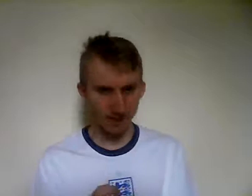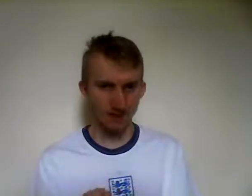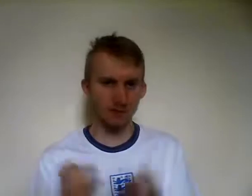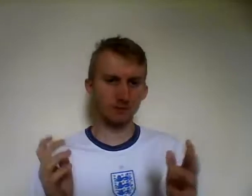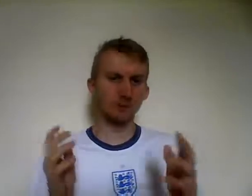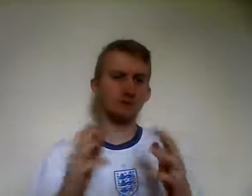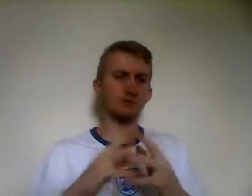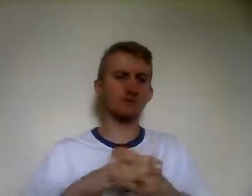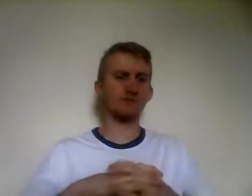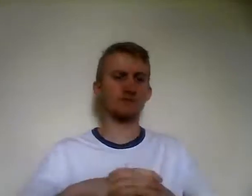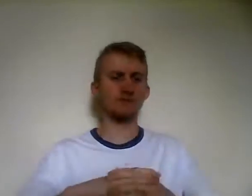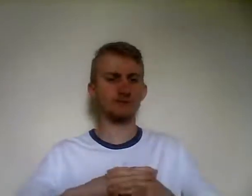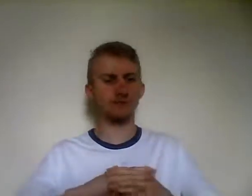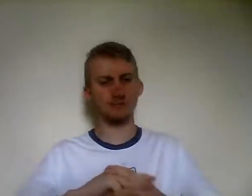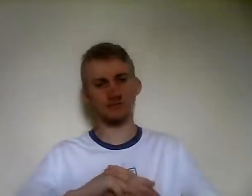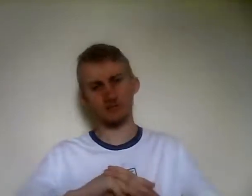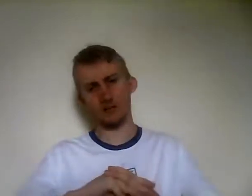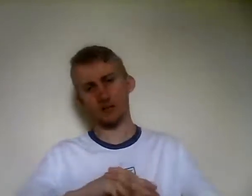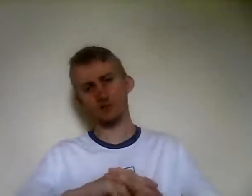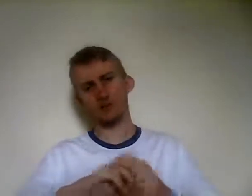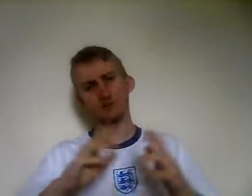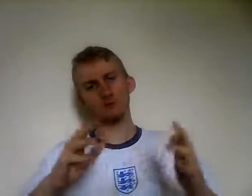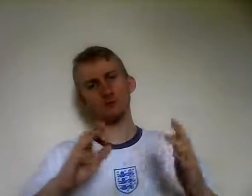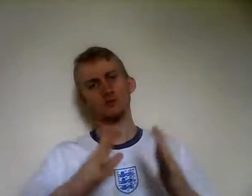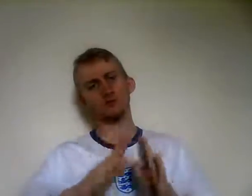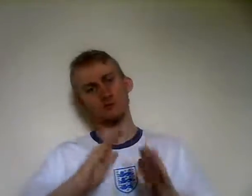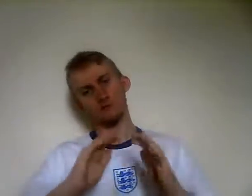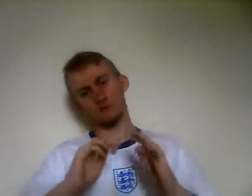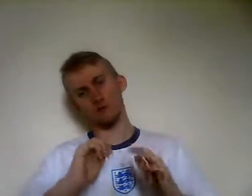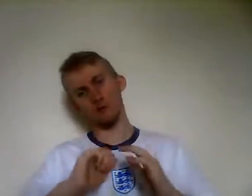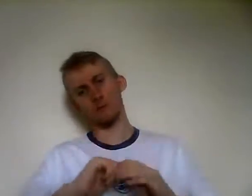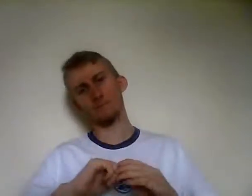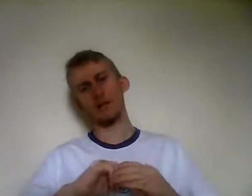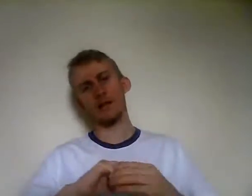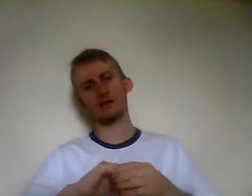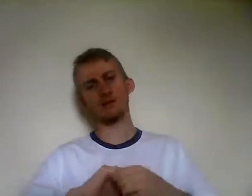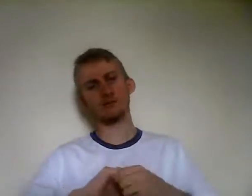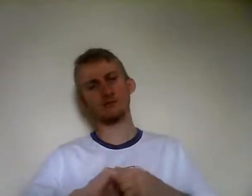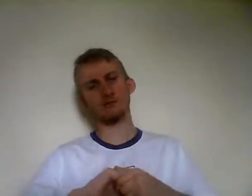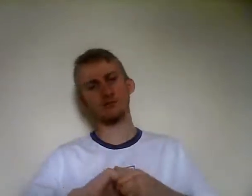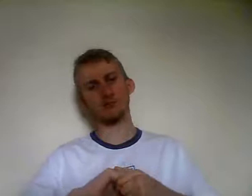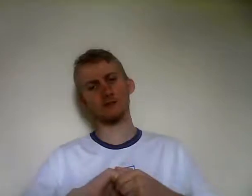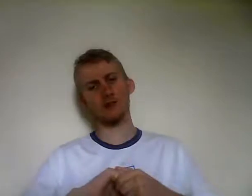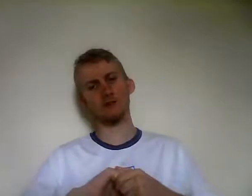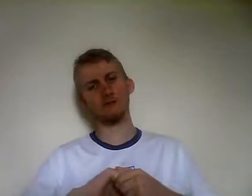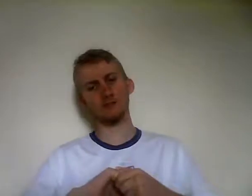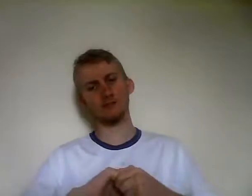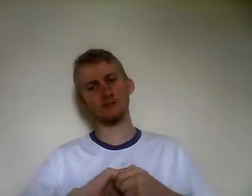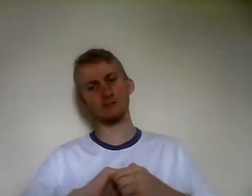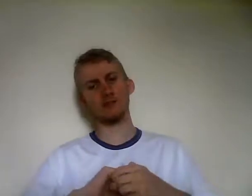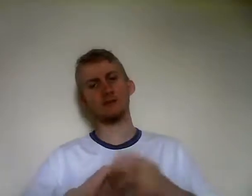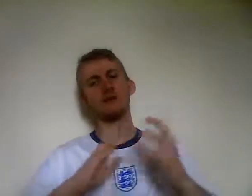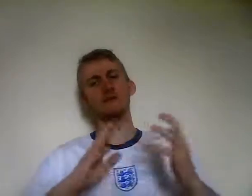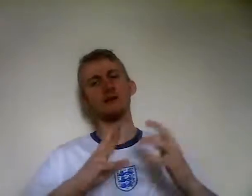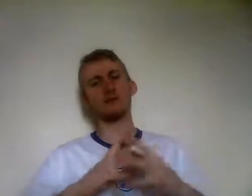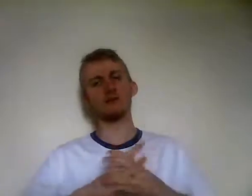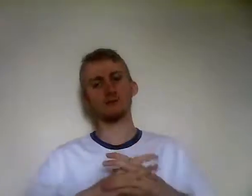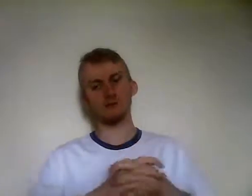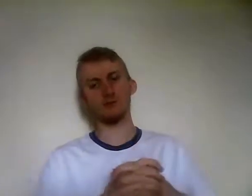The 2014-15 season saw Crawley struggle for form, and Gregory resigned for health reasons near the end of